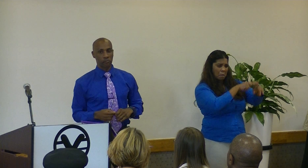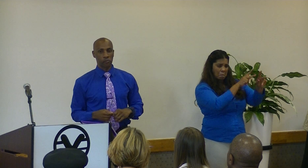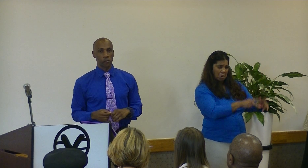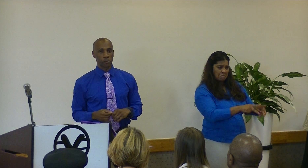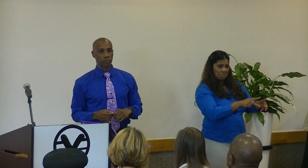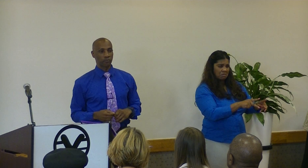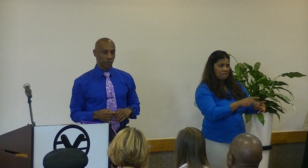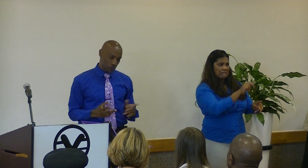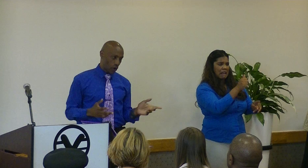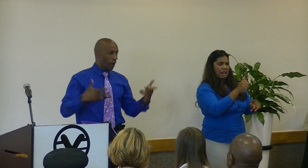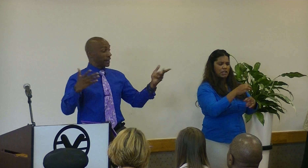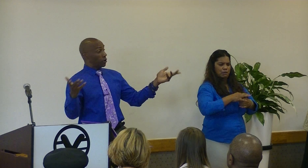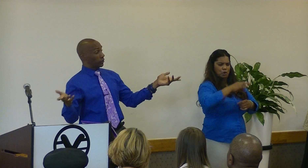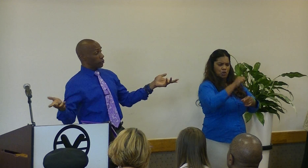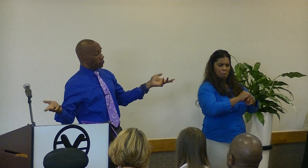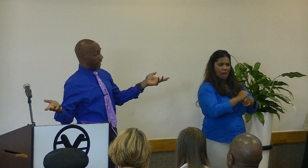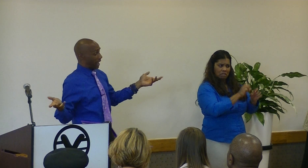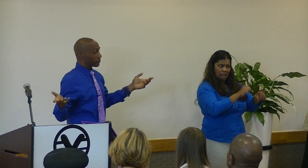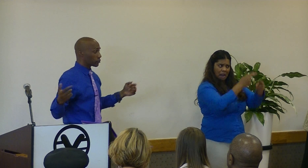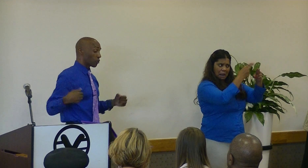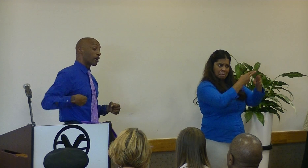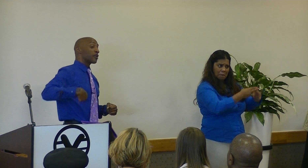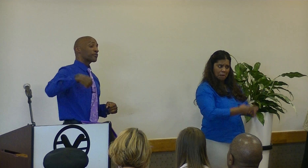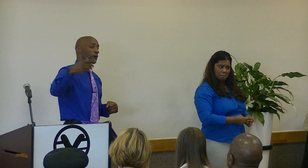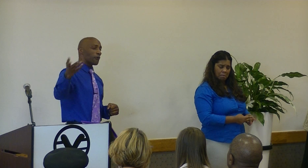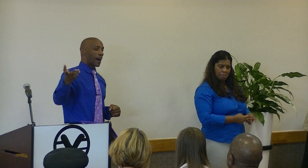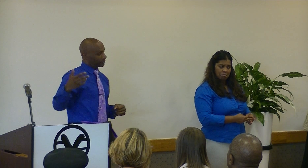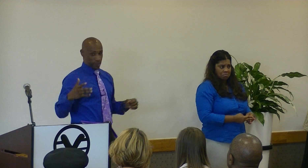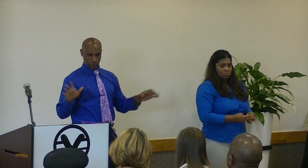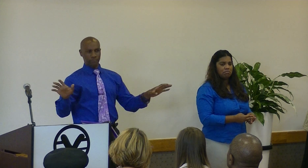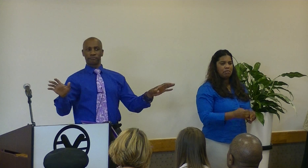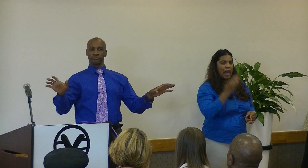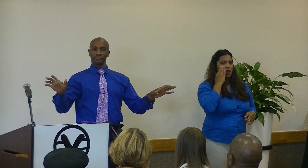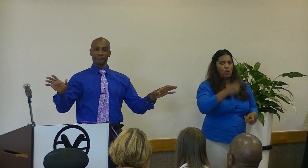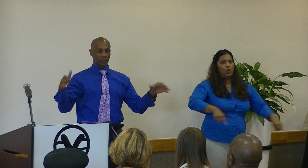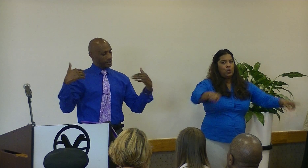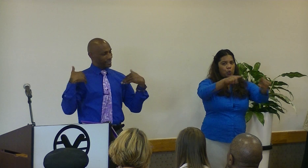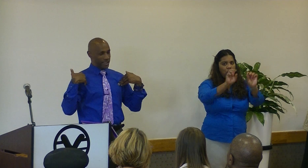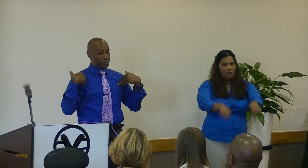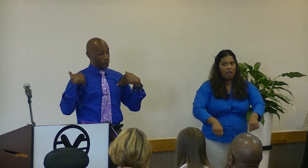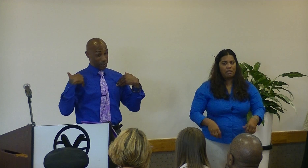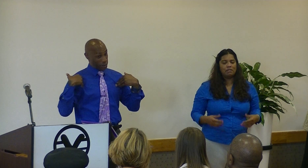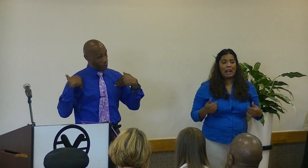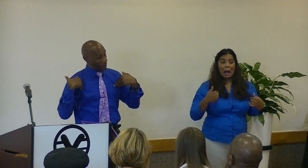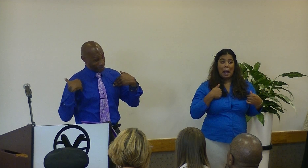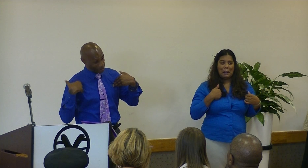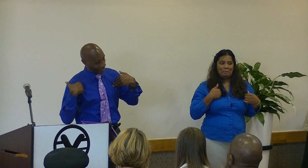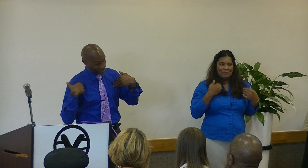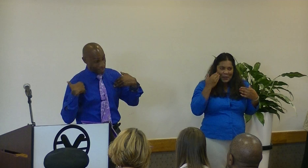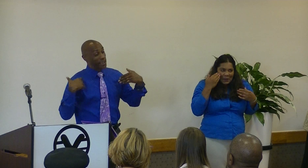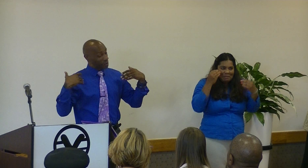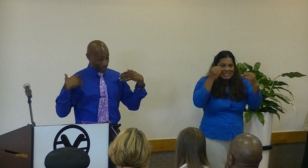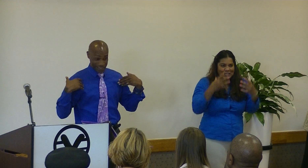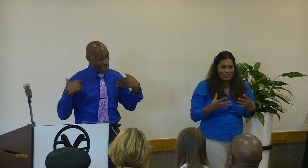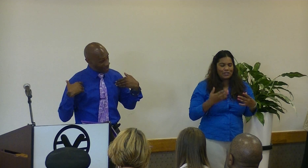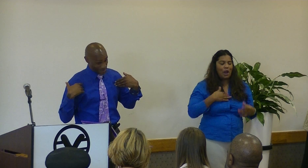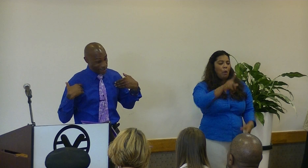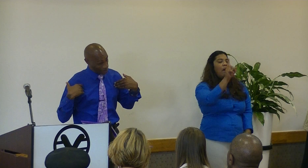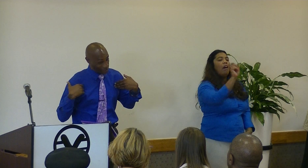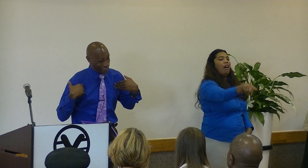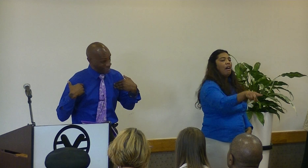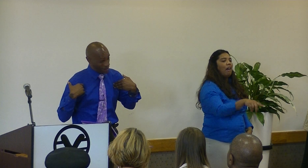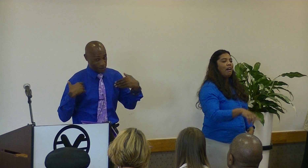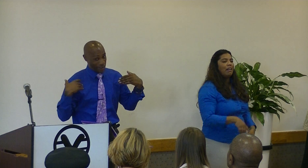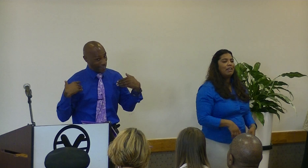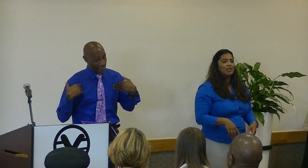practices? So I know that you can, so throw out, it's the teacher in me, you know I do this. Just because I ain't